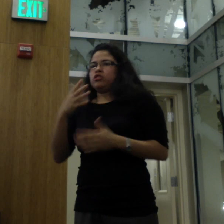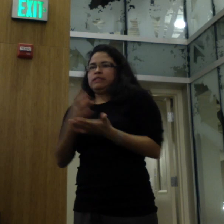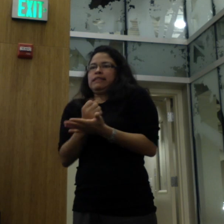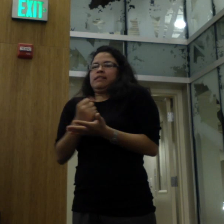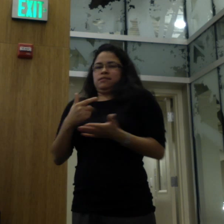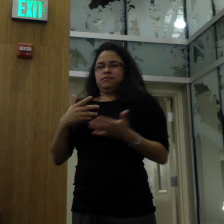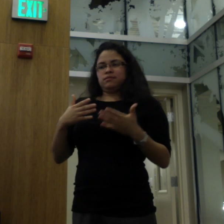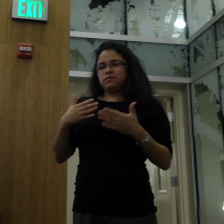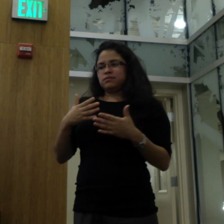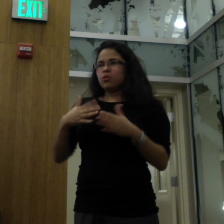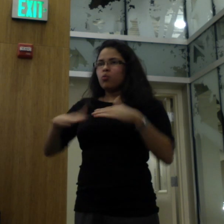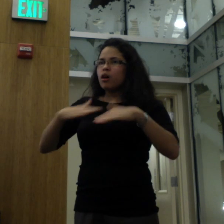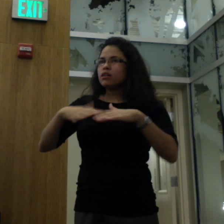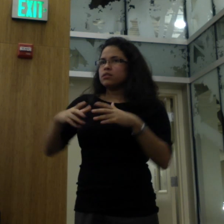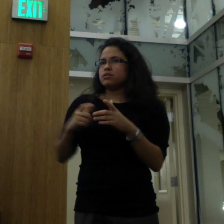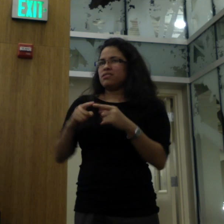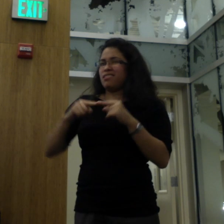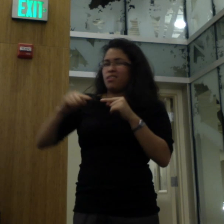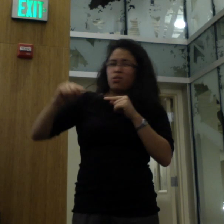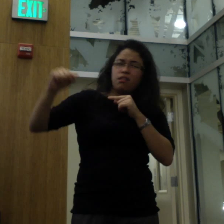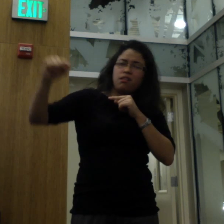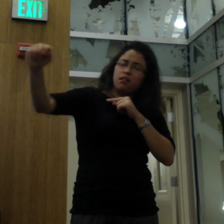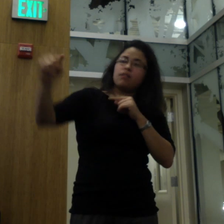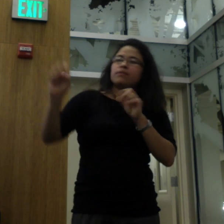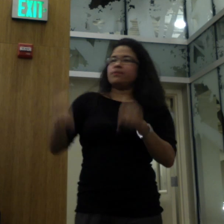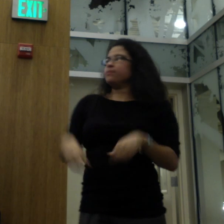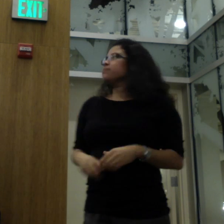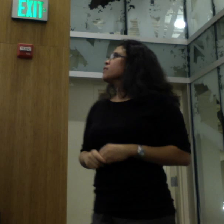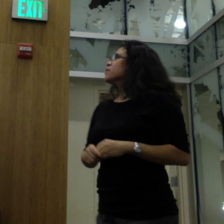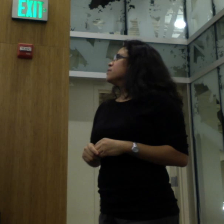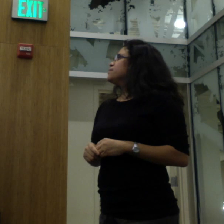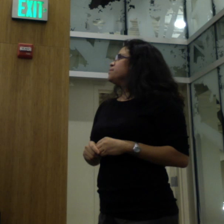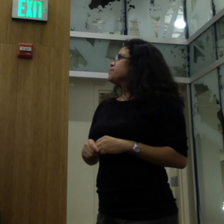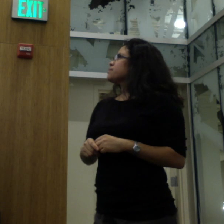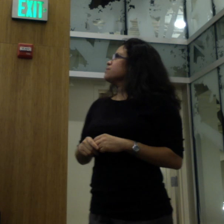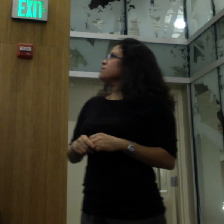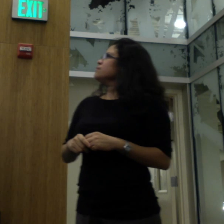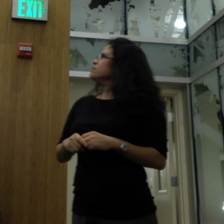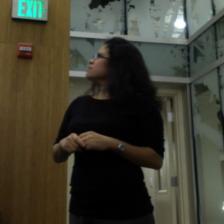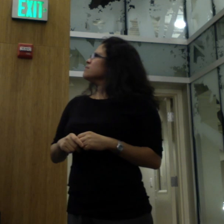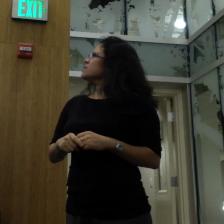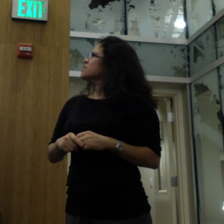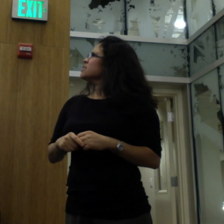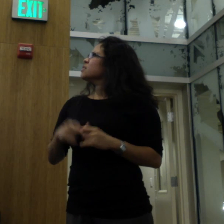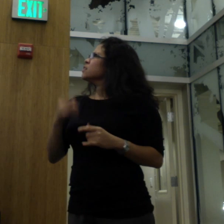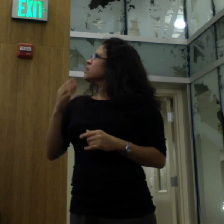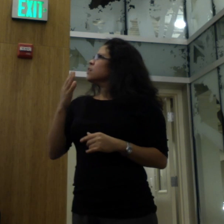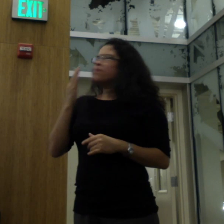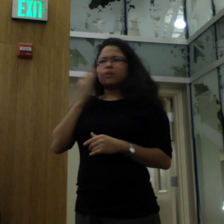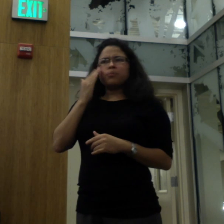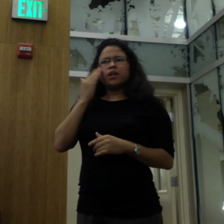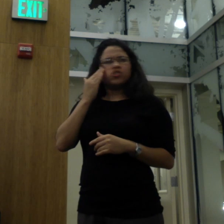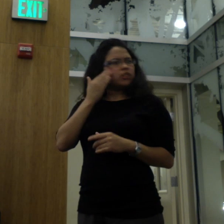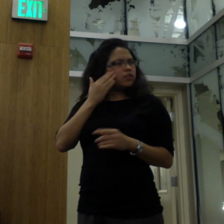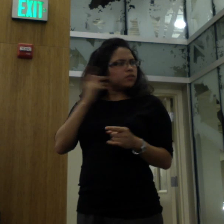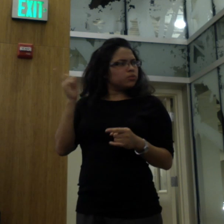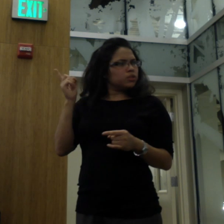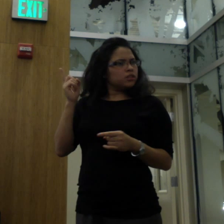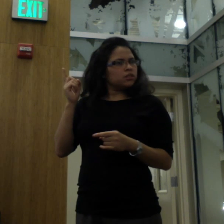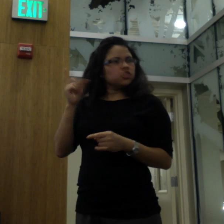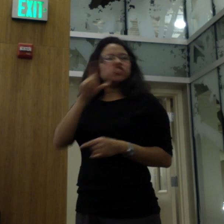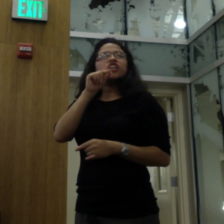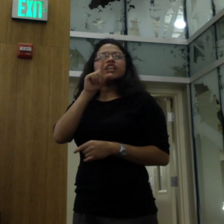And this one I just saw recently. Familiarize yourself with small livestock, chickens and goats. You guys, chickens are so hip right now. Oh my